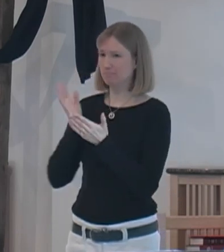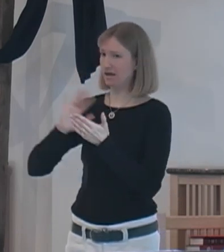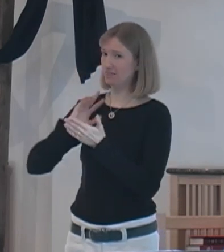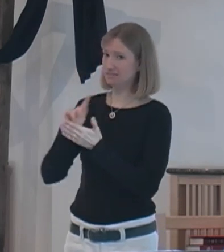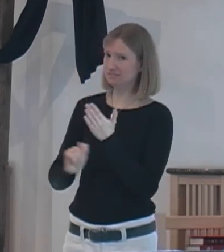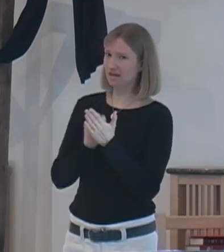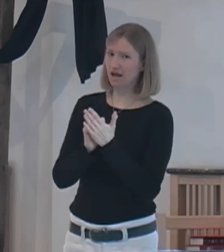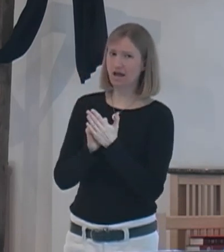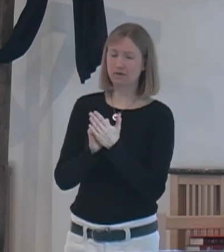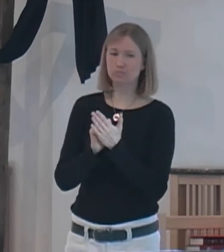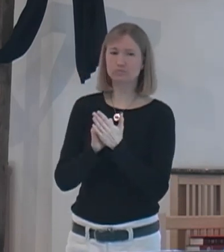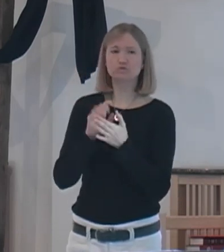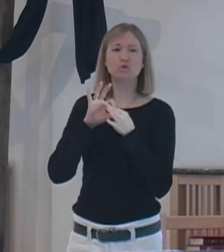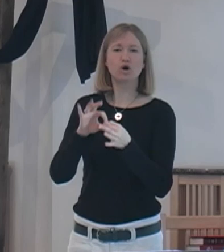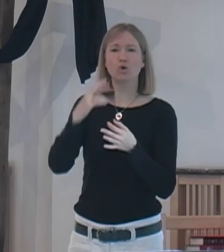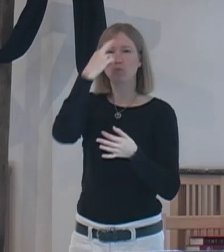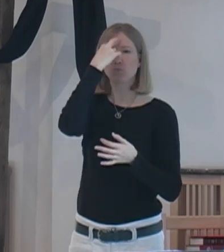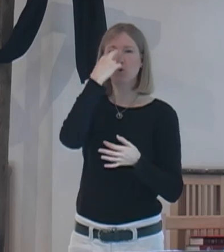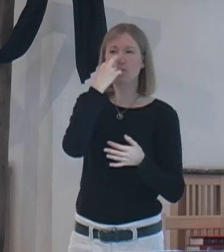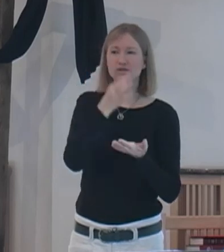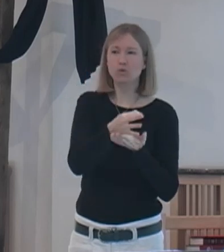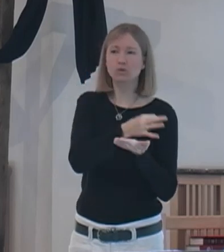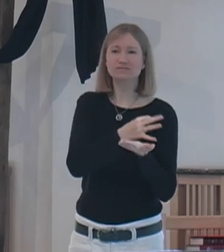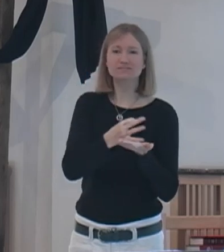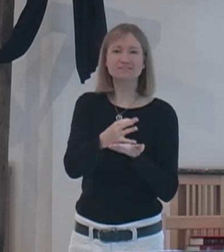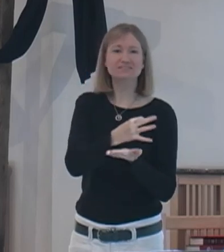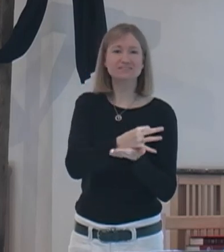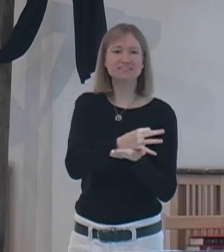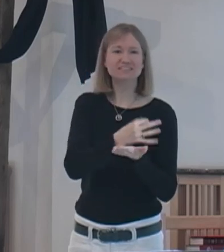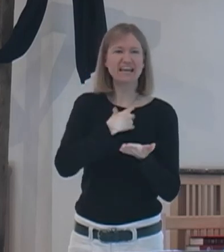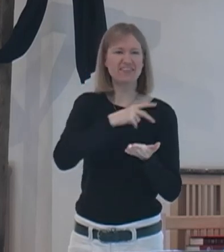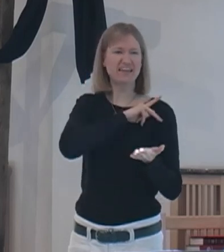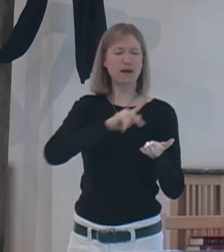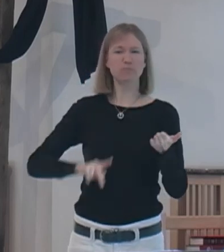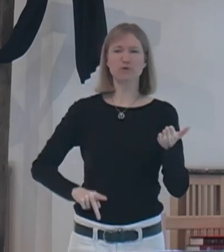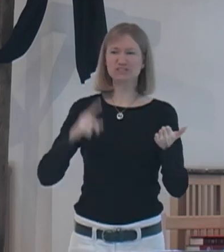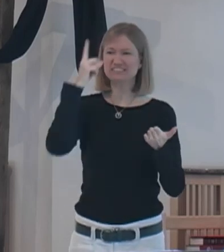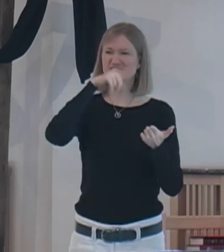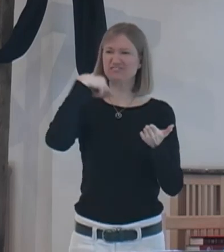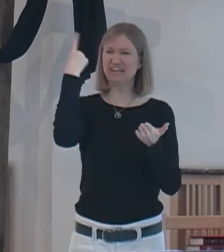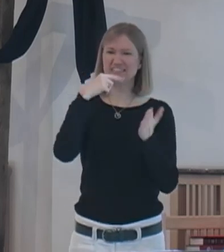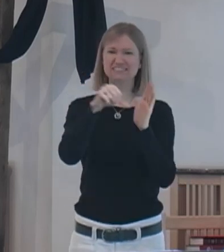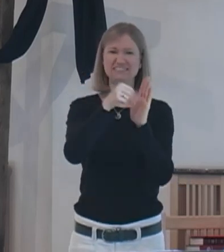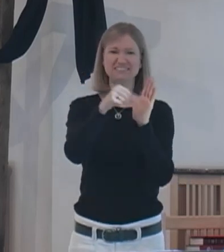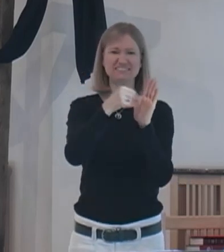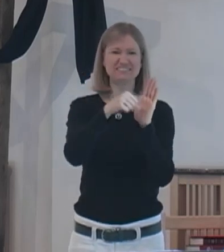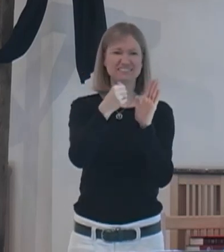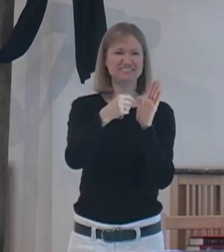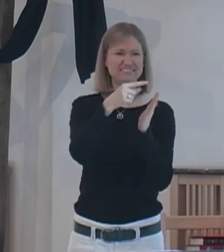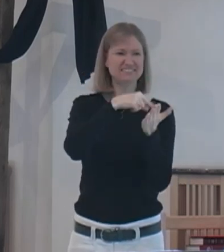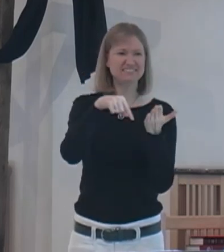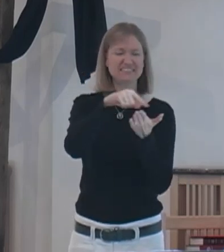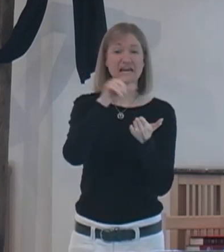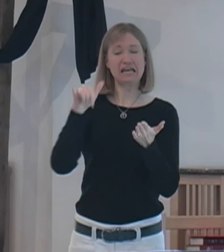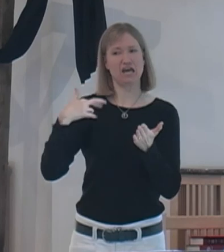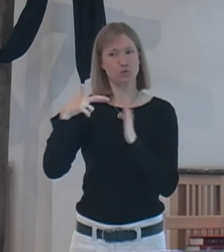all Roman coinage. It had the emperor's face right on the coin. And there was this rule about no